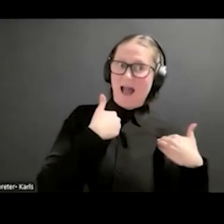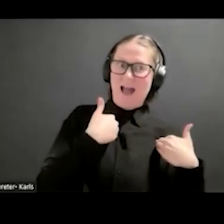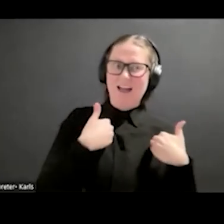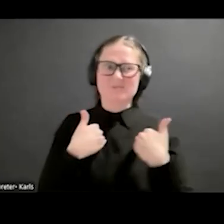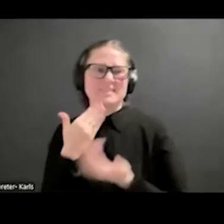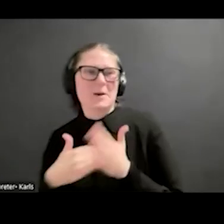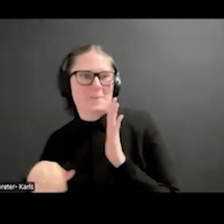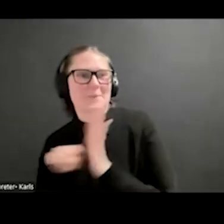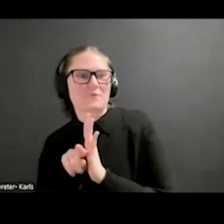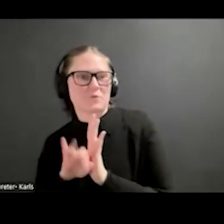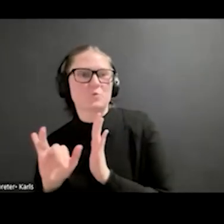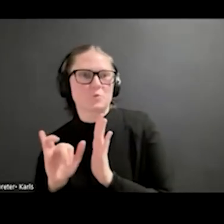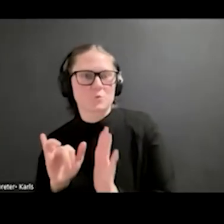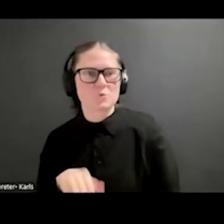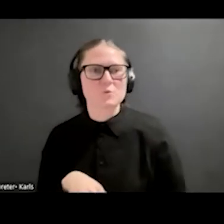some negatives